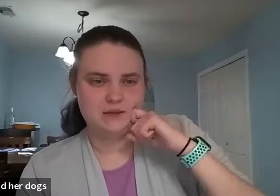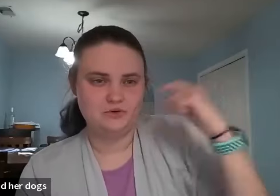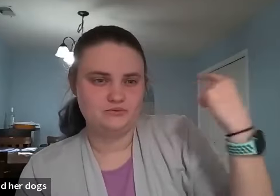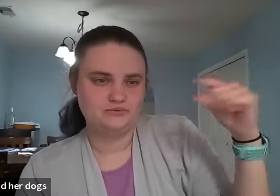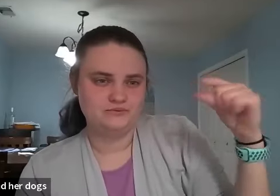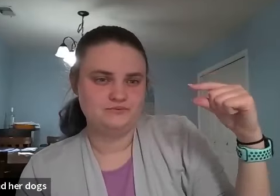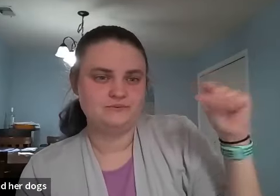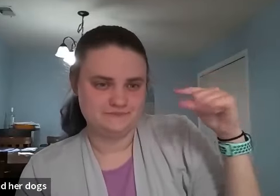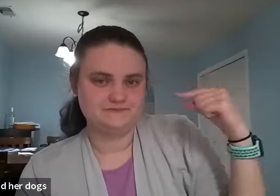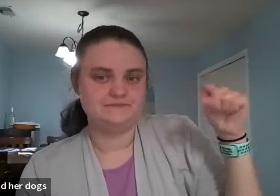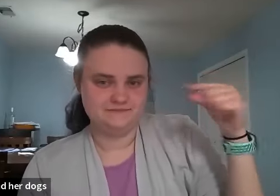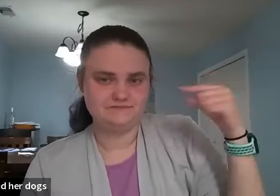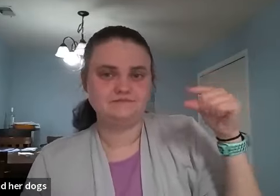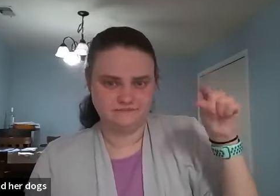apple. Mm-hmm.